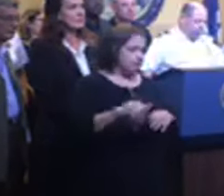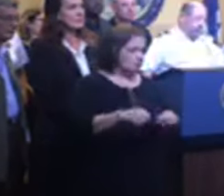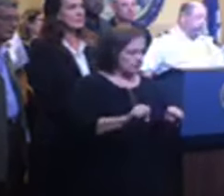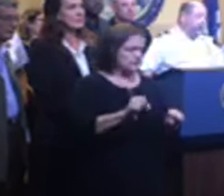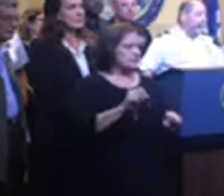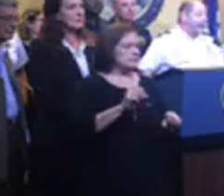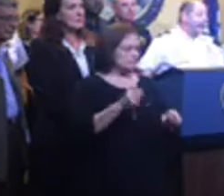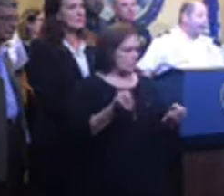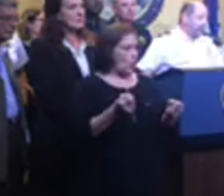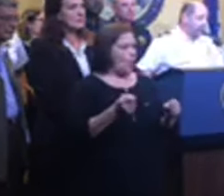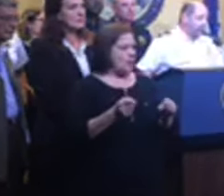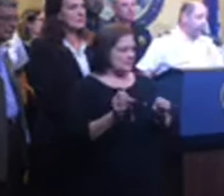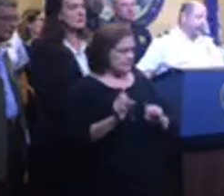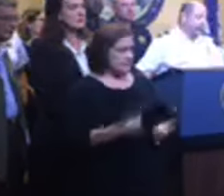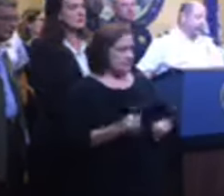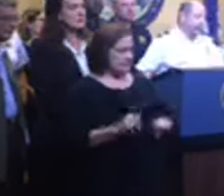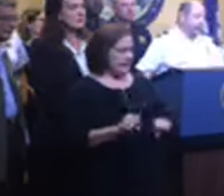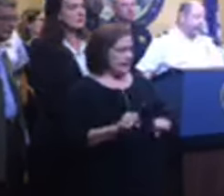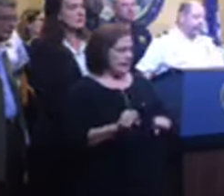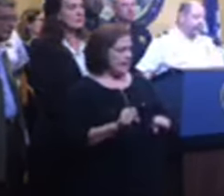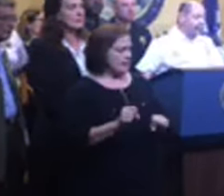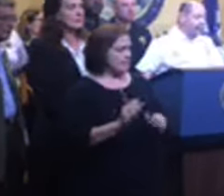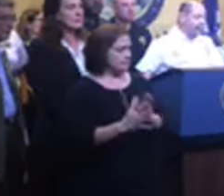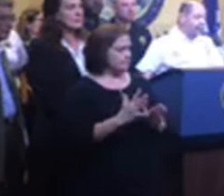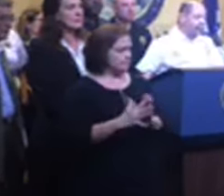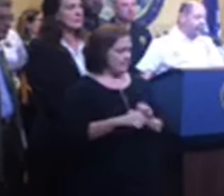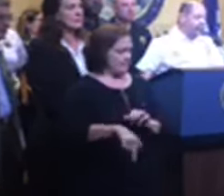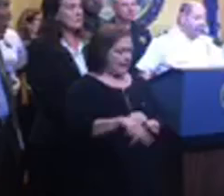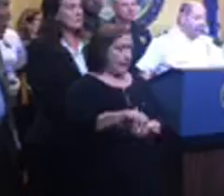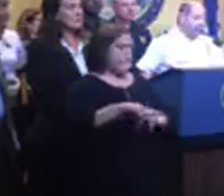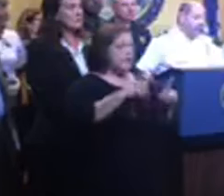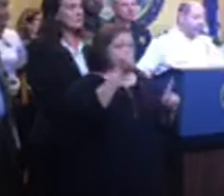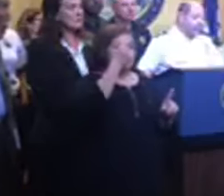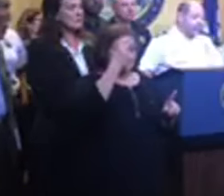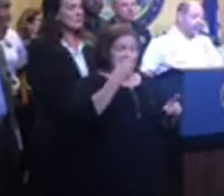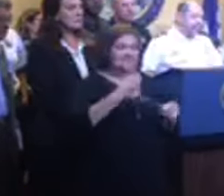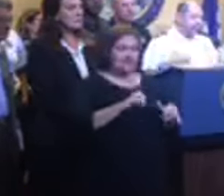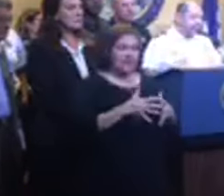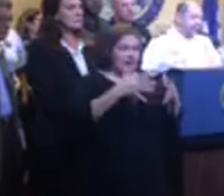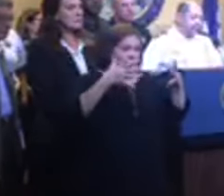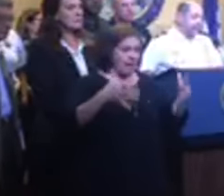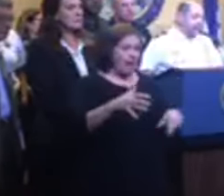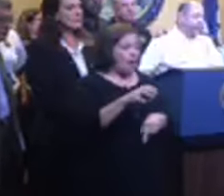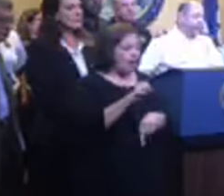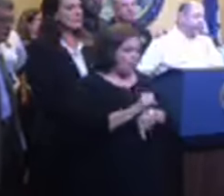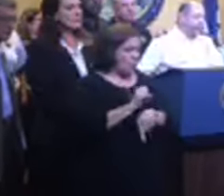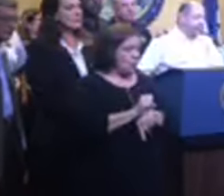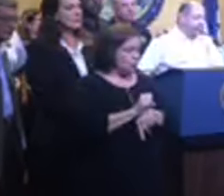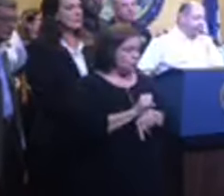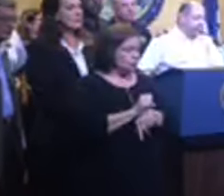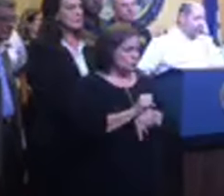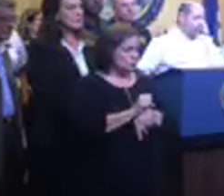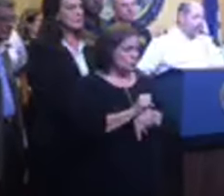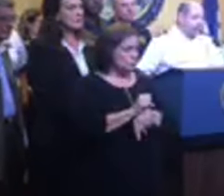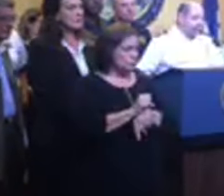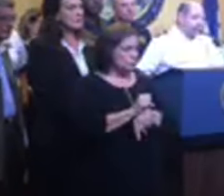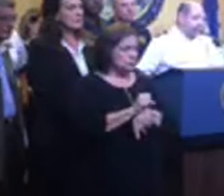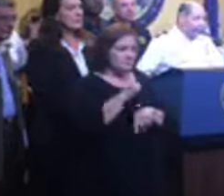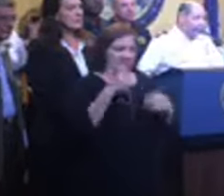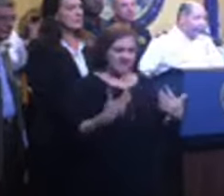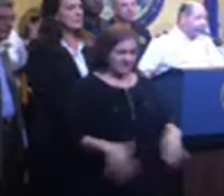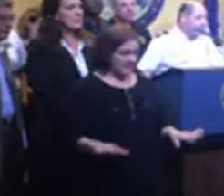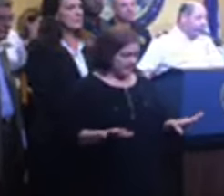we still have a lot of work to do. The building is still very, very unstable, and you'll start to see steps taken to get